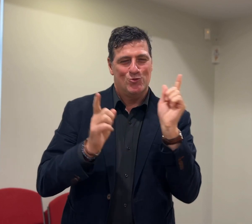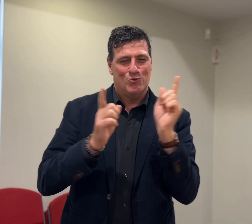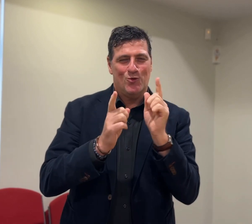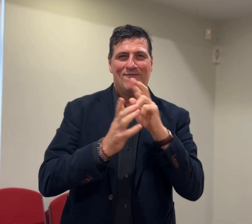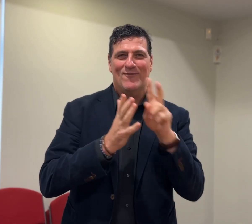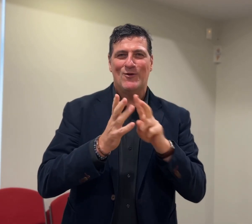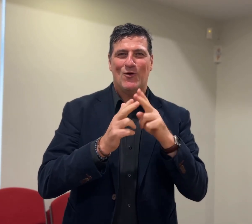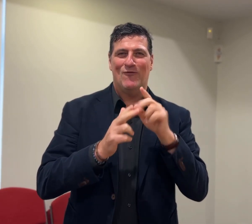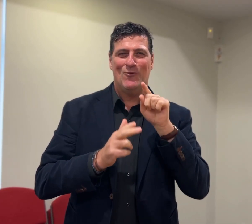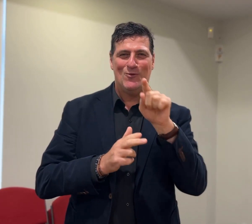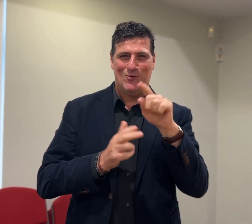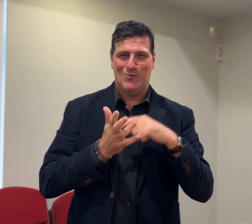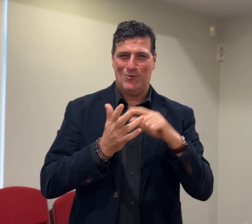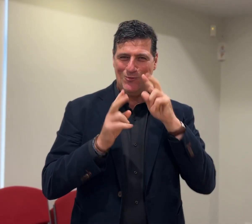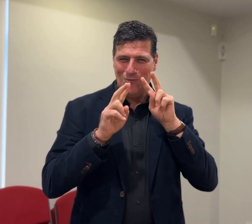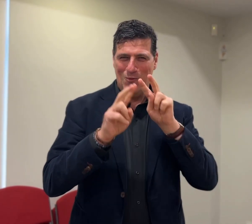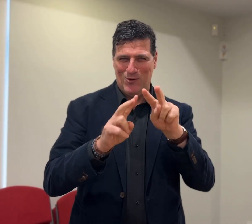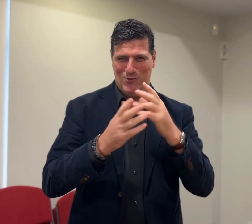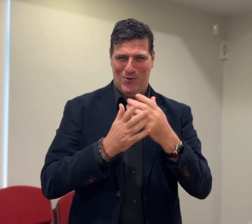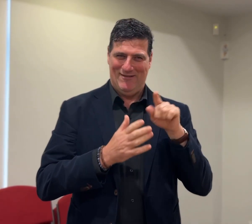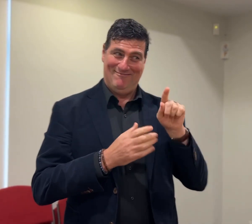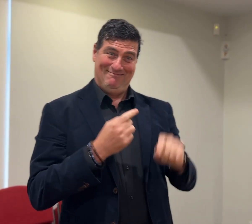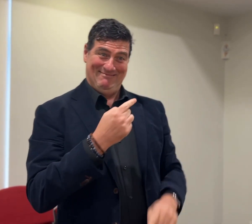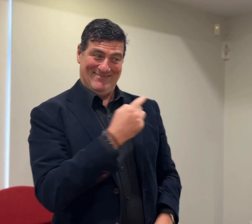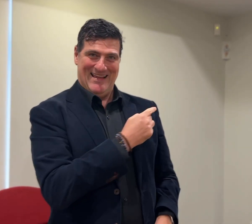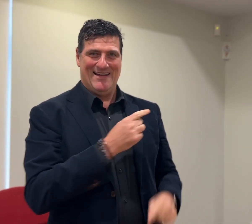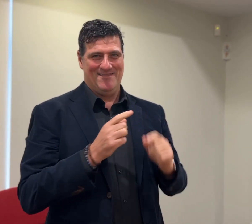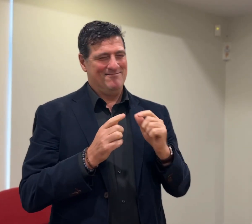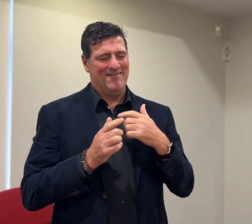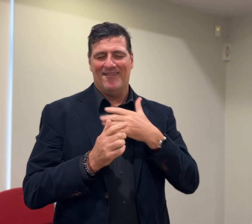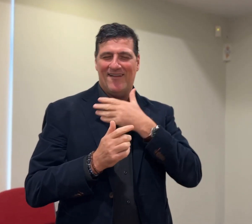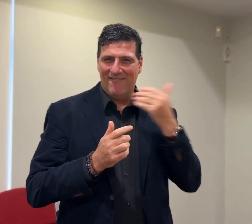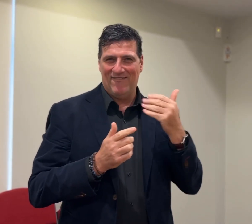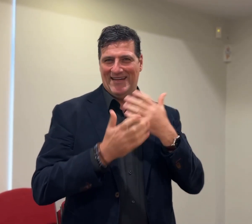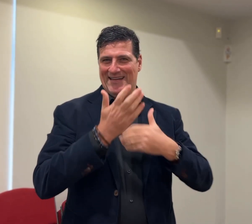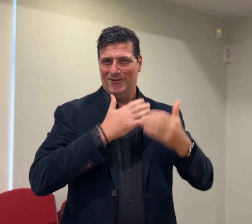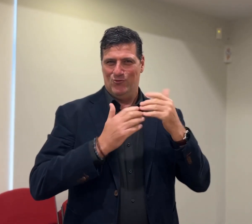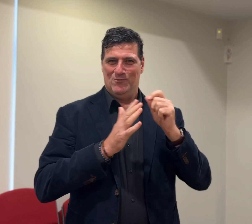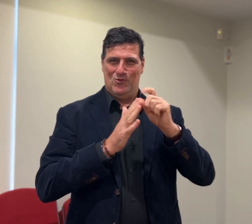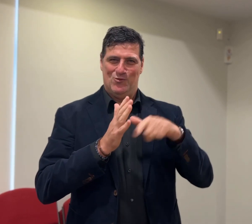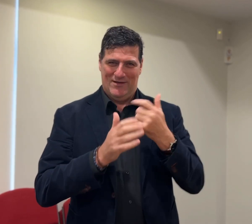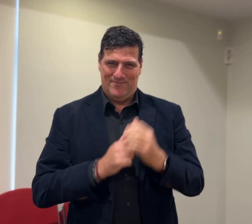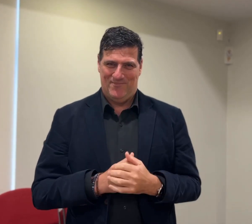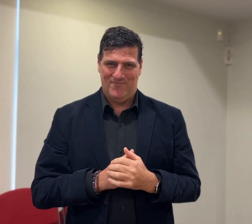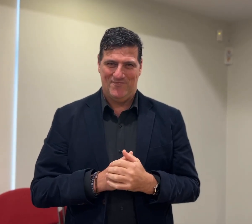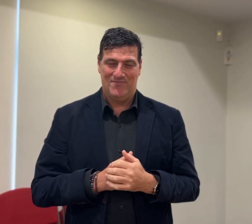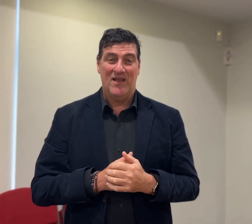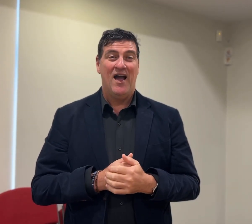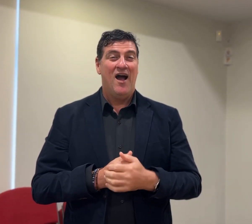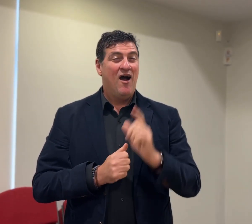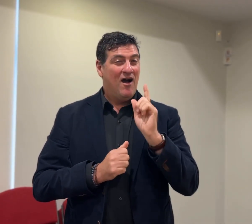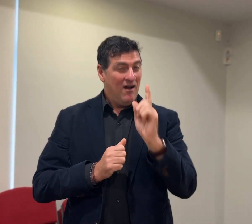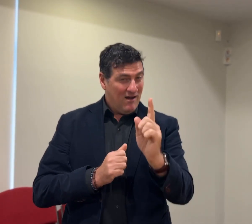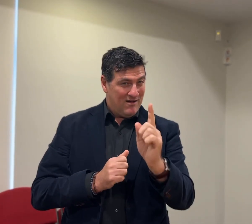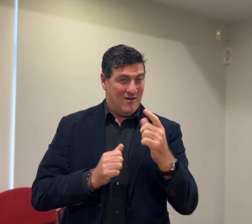heritage for the deaf community. And there is a short video for you to watch regarding this history